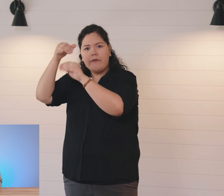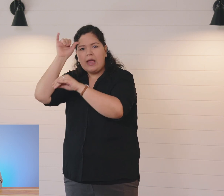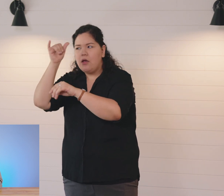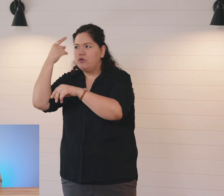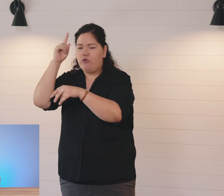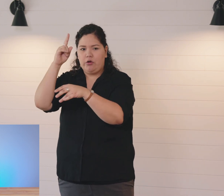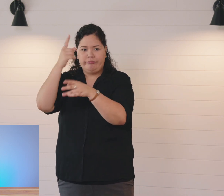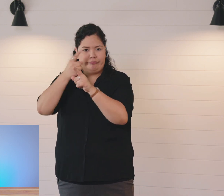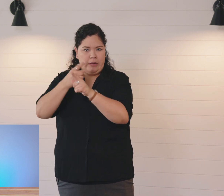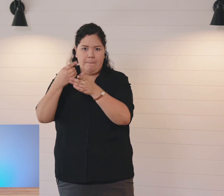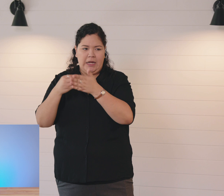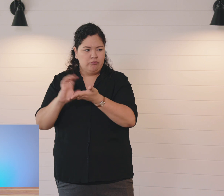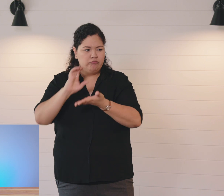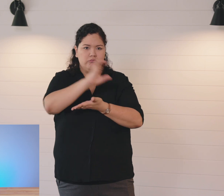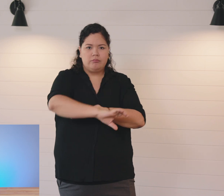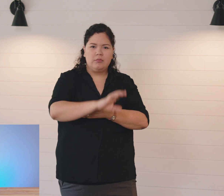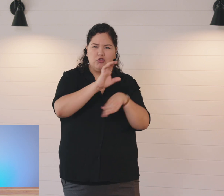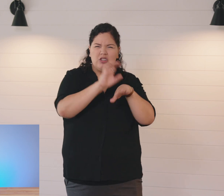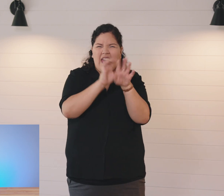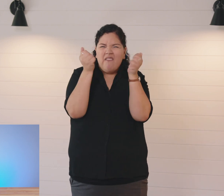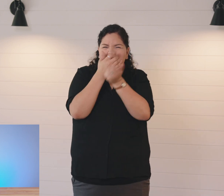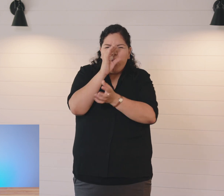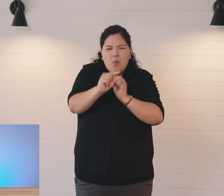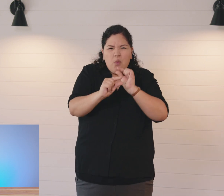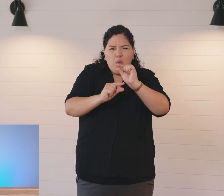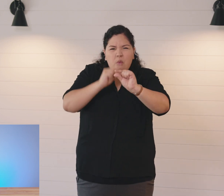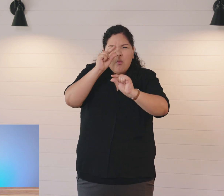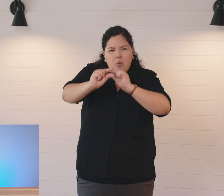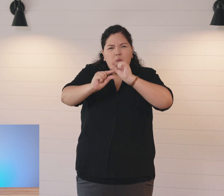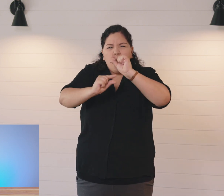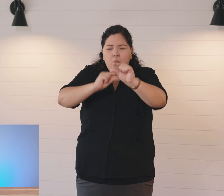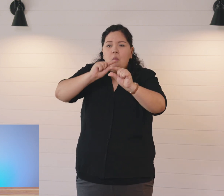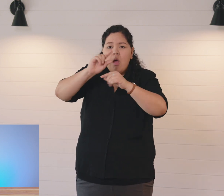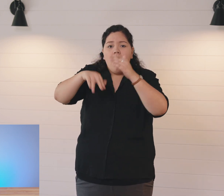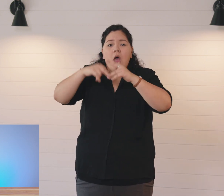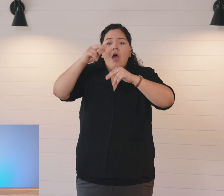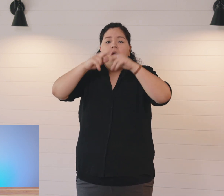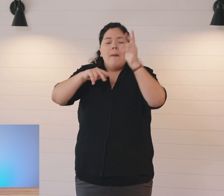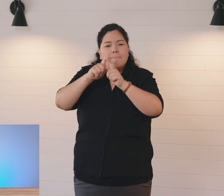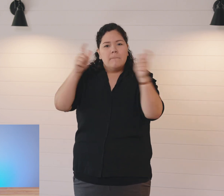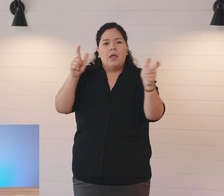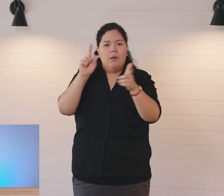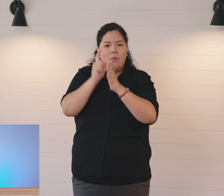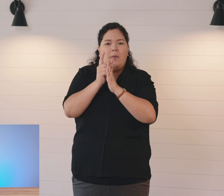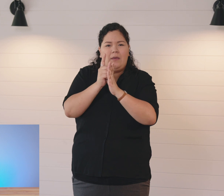time. All of those little pieces that led to the big God moments were also God